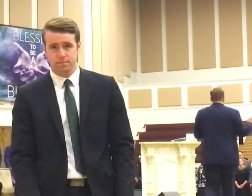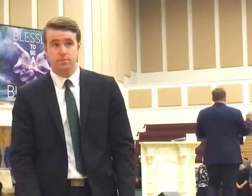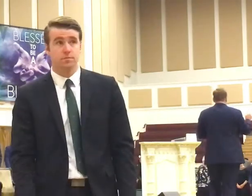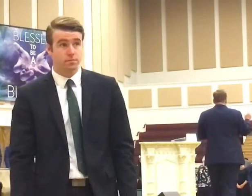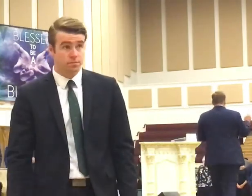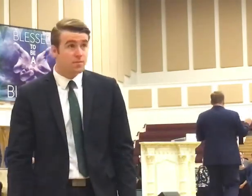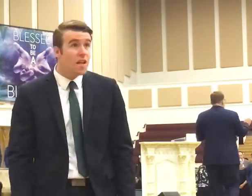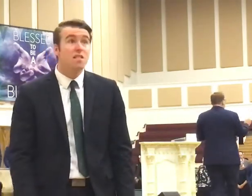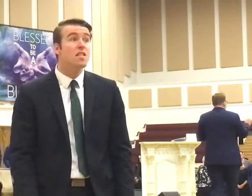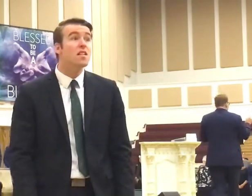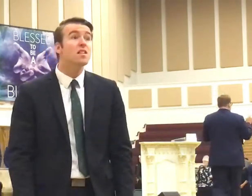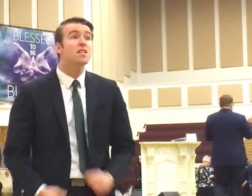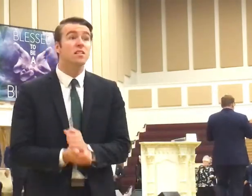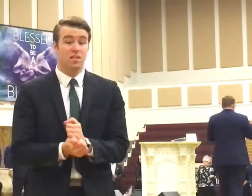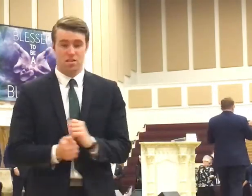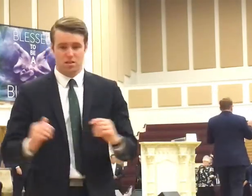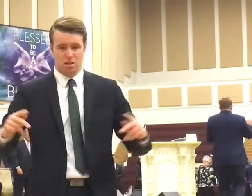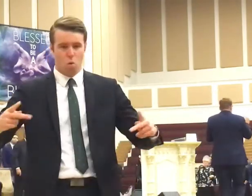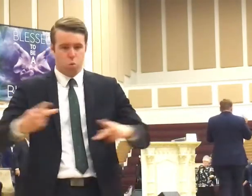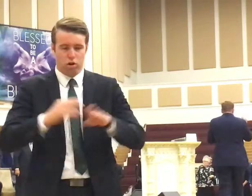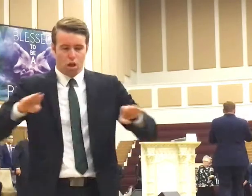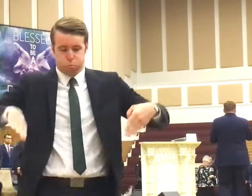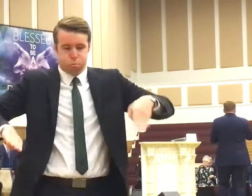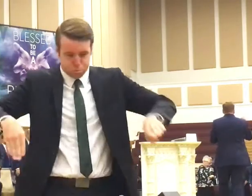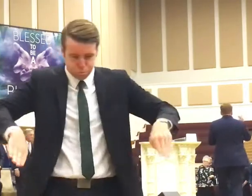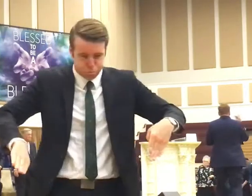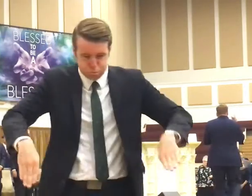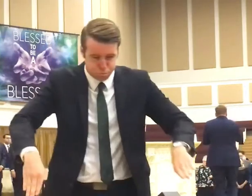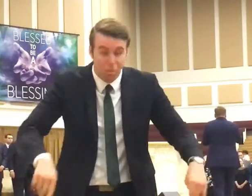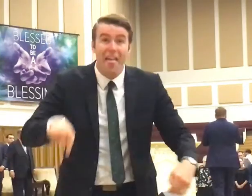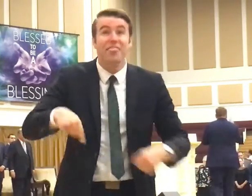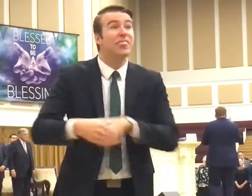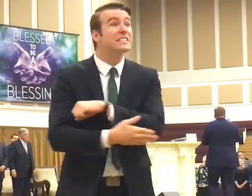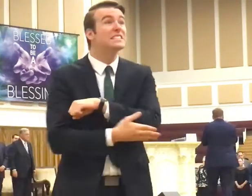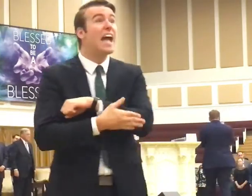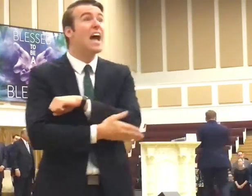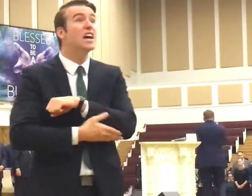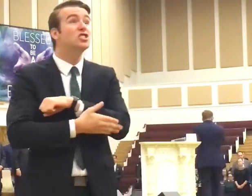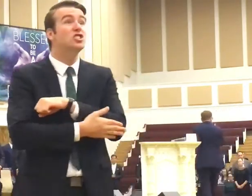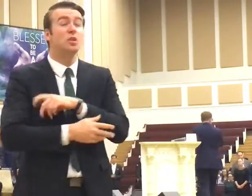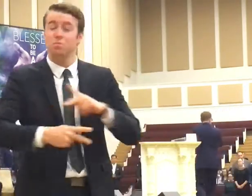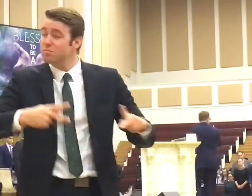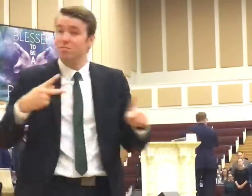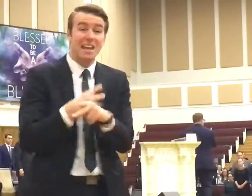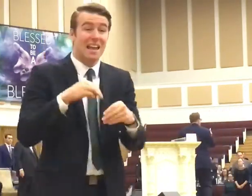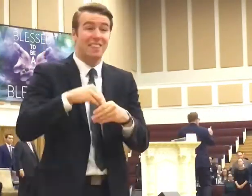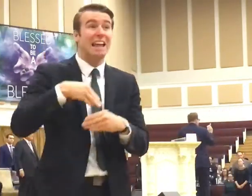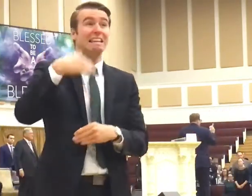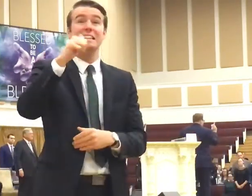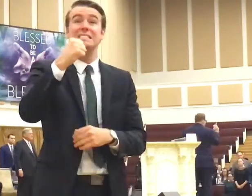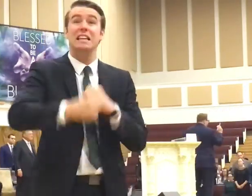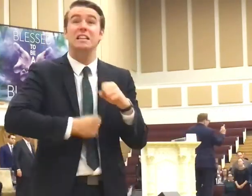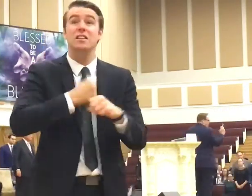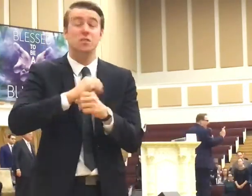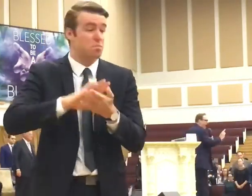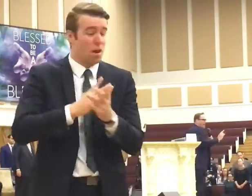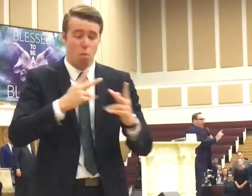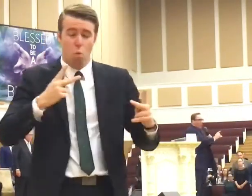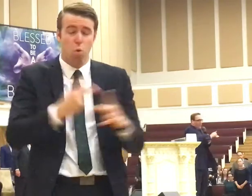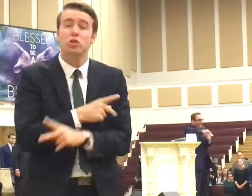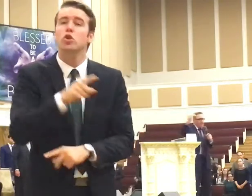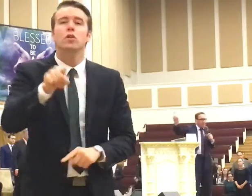And there ain't enough on either side to end it peacefully. And this nation could be ablaze in the next 10 years. You better not hang